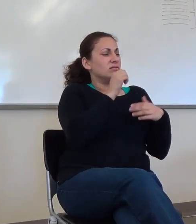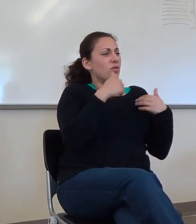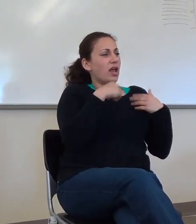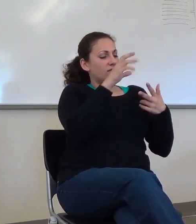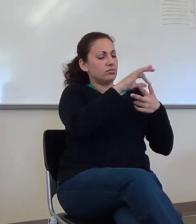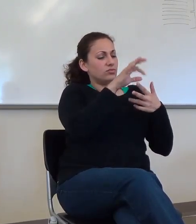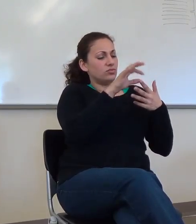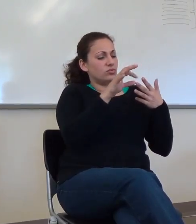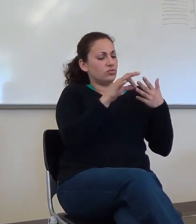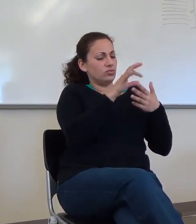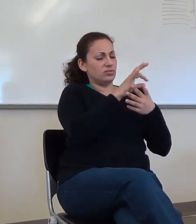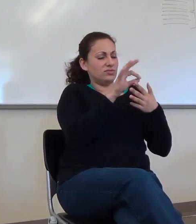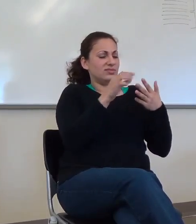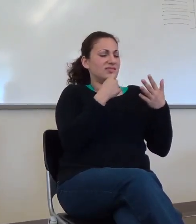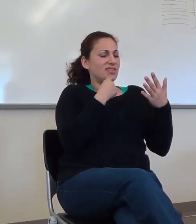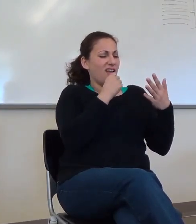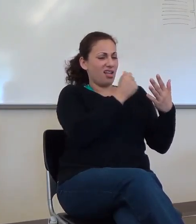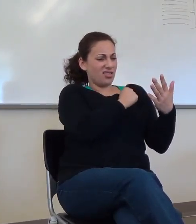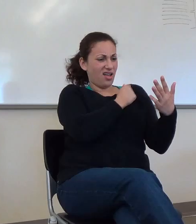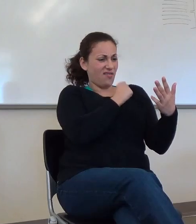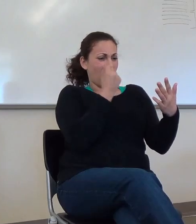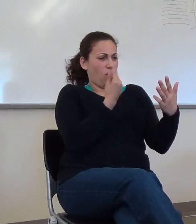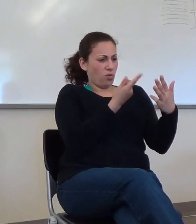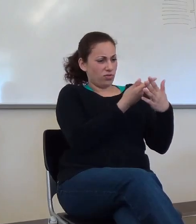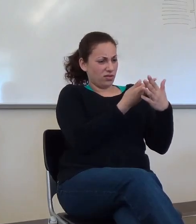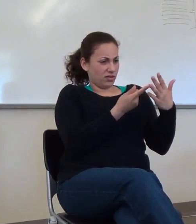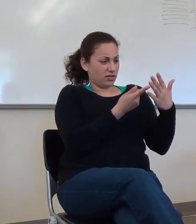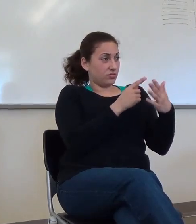specific. So do you see a reversal transition?